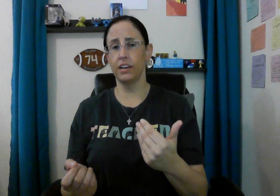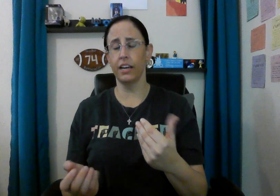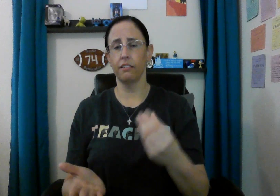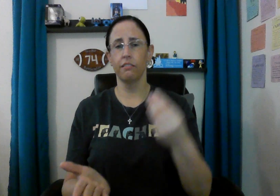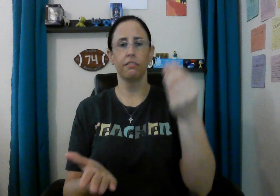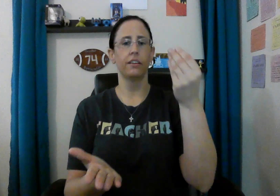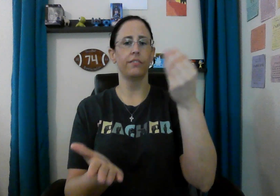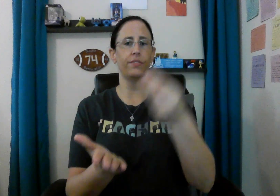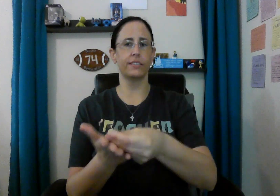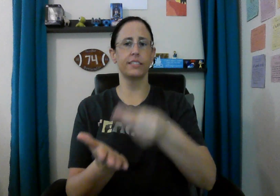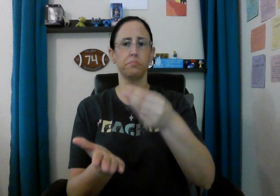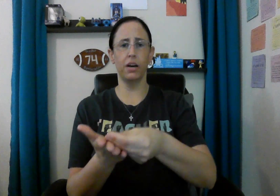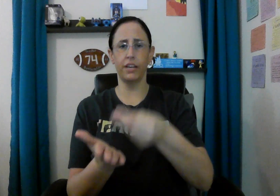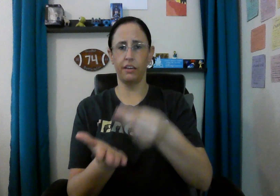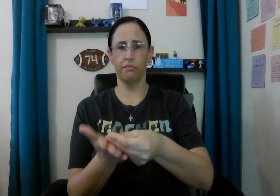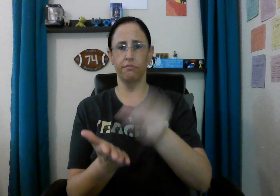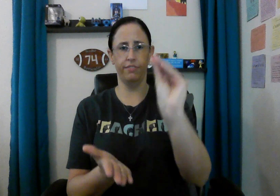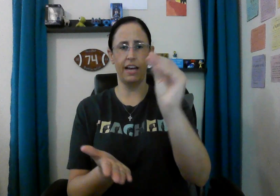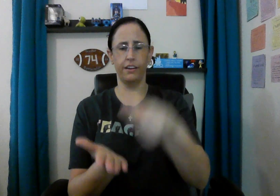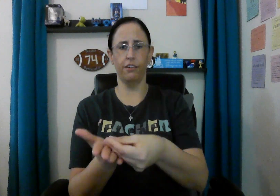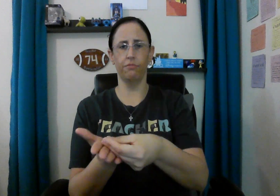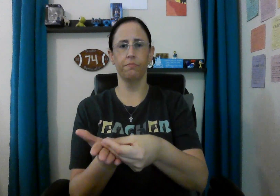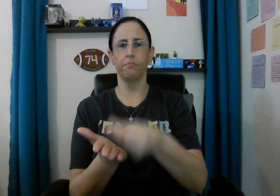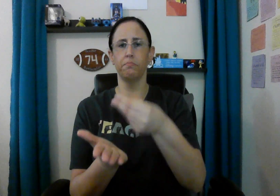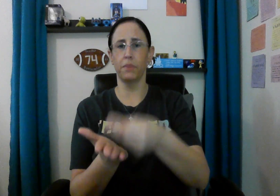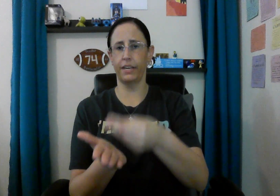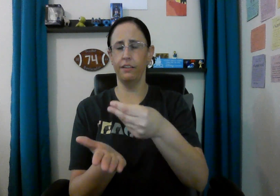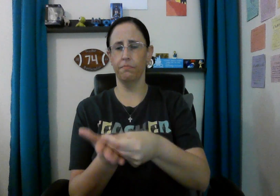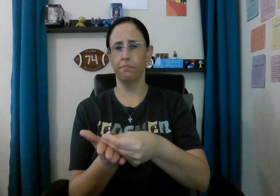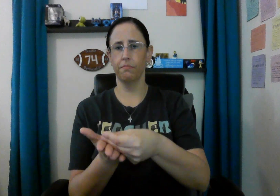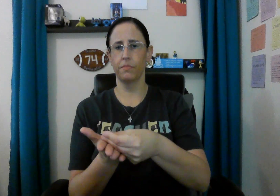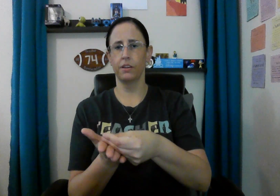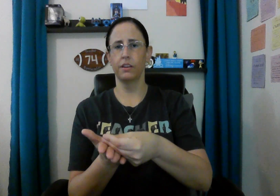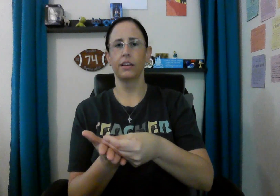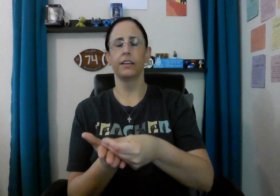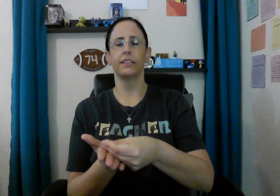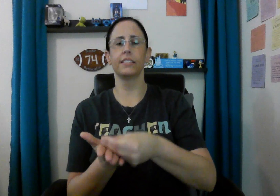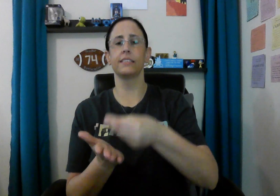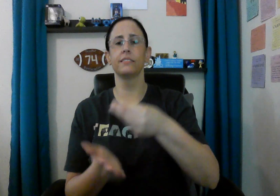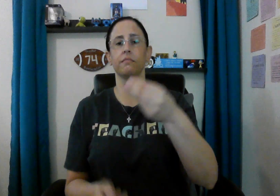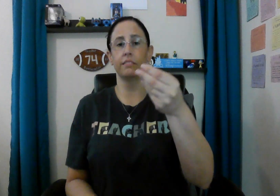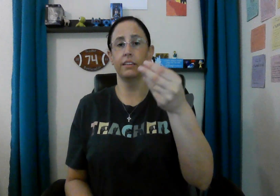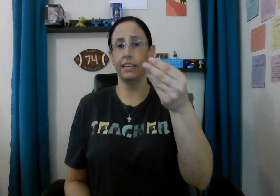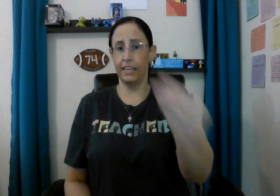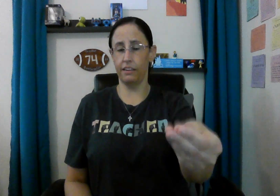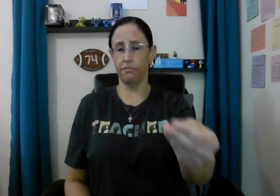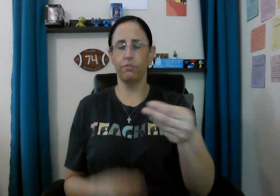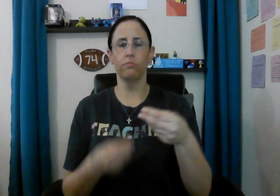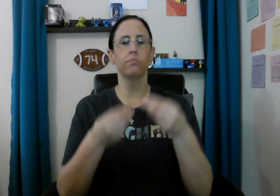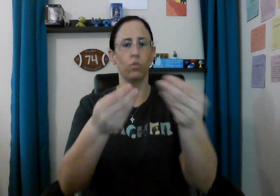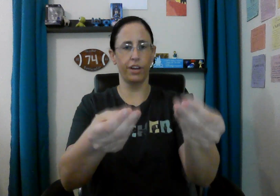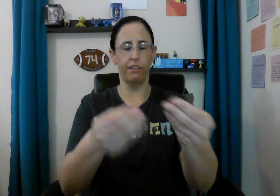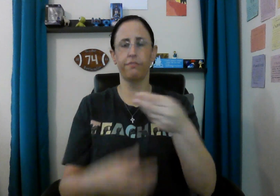sign. This is money, flat O, money. This is give or give.